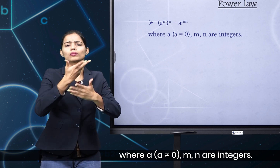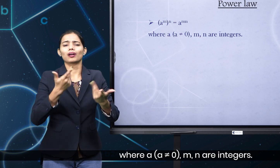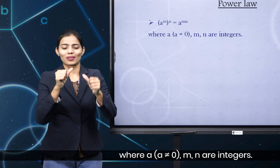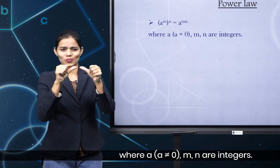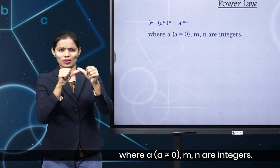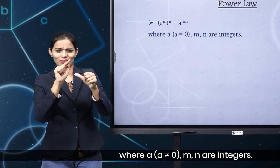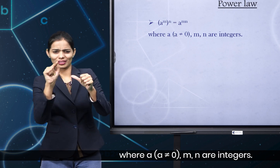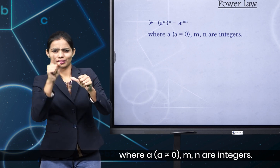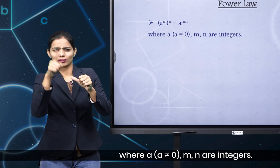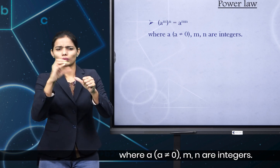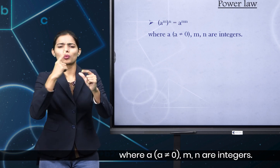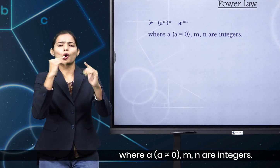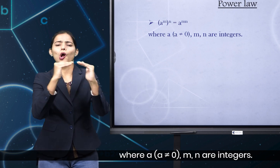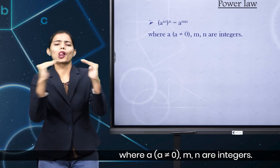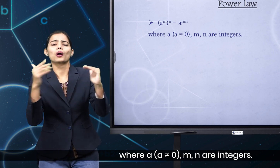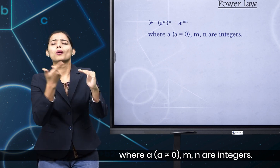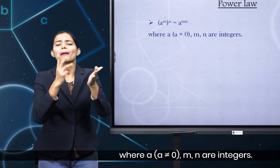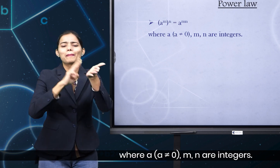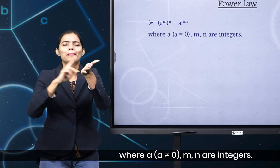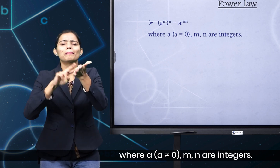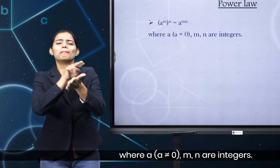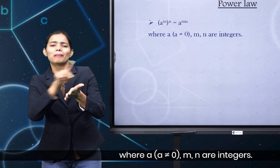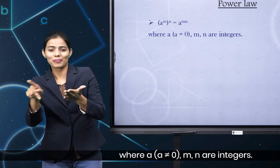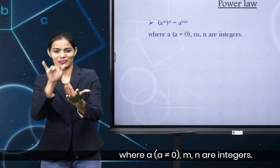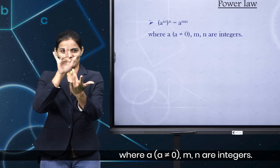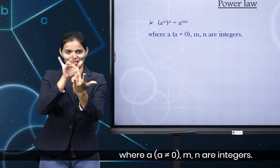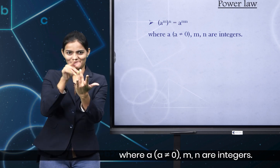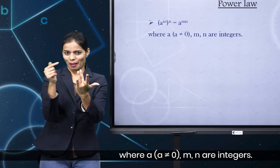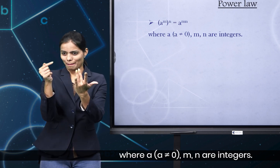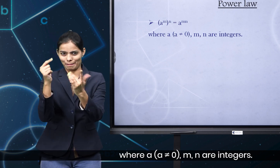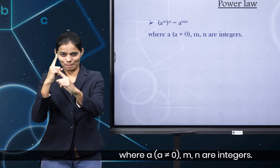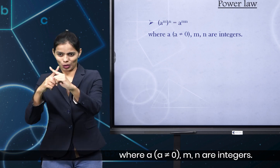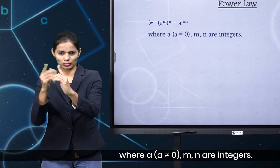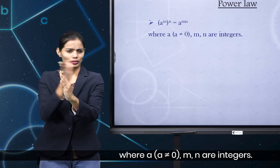where a is not equal to 0, m, n are integers.